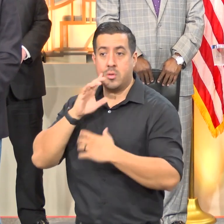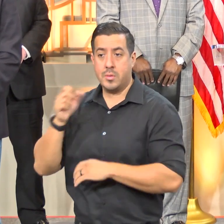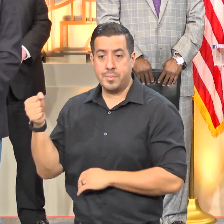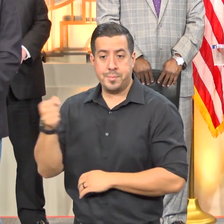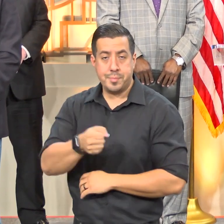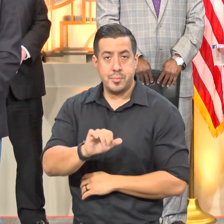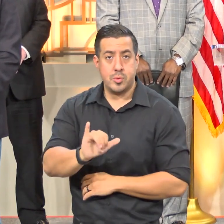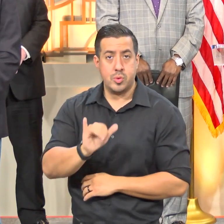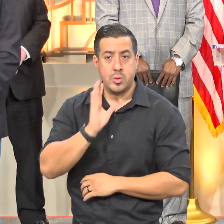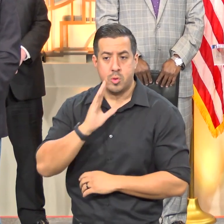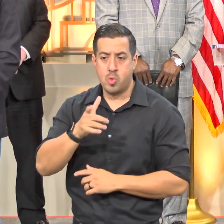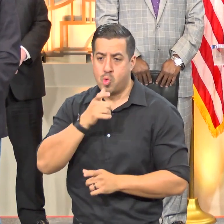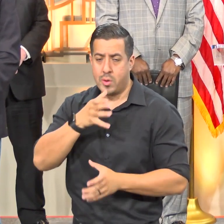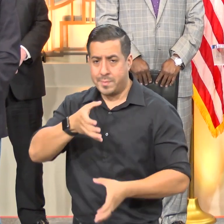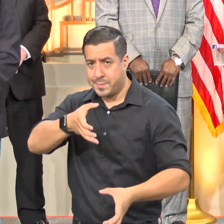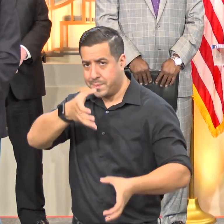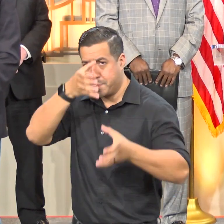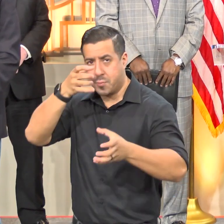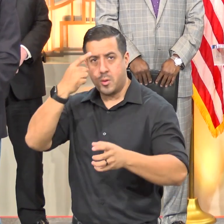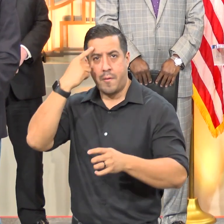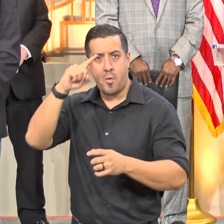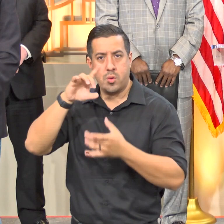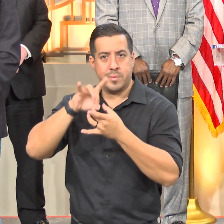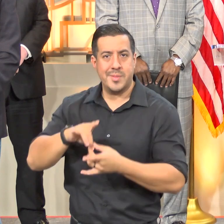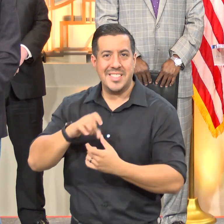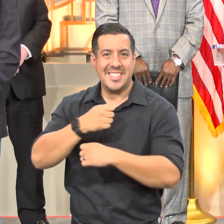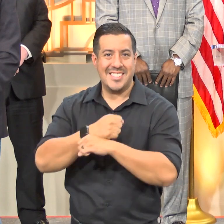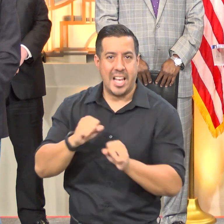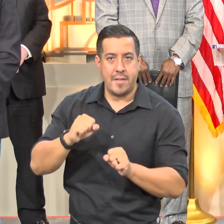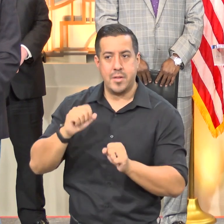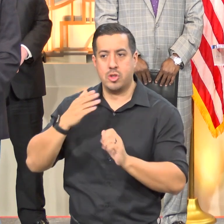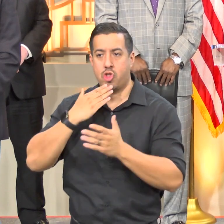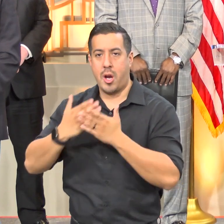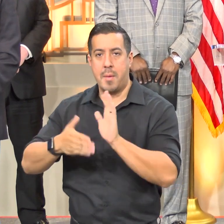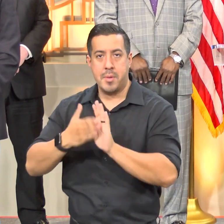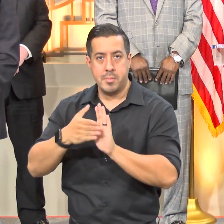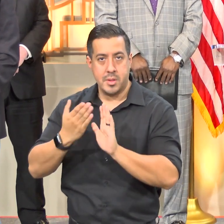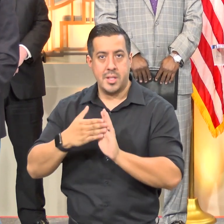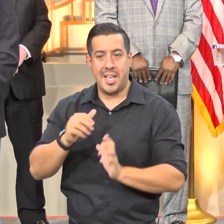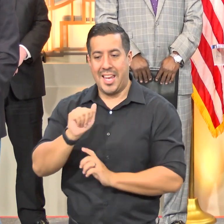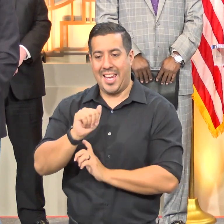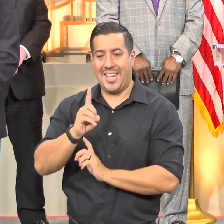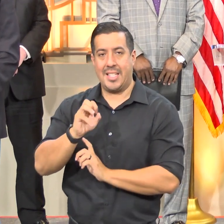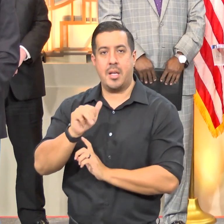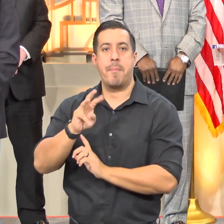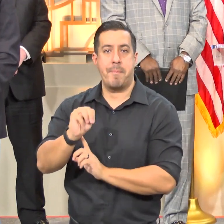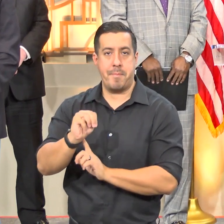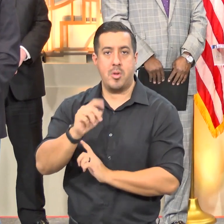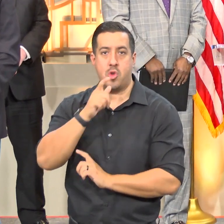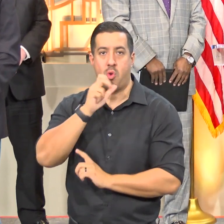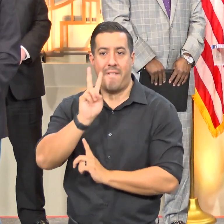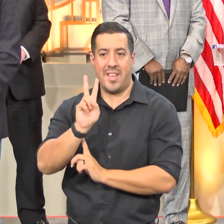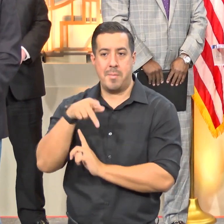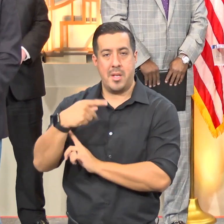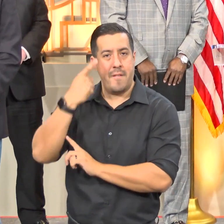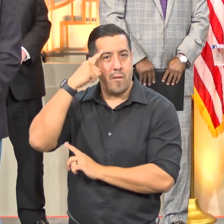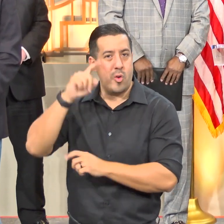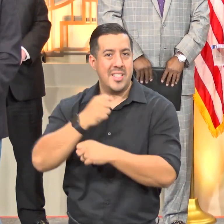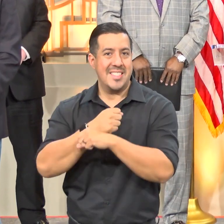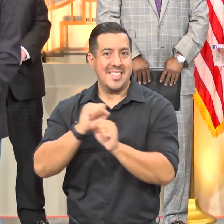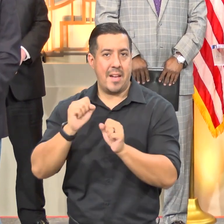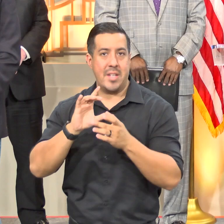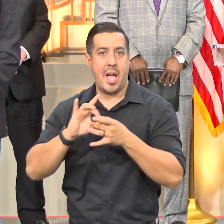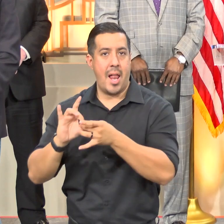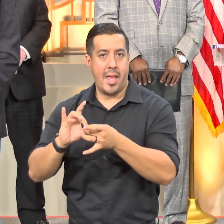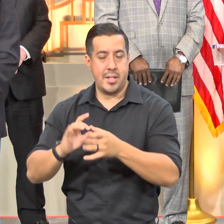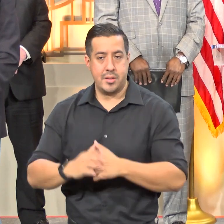with extensive knowledge of event safety and production. Stephen Adelman, Vice President of the Event Safety Alliance,